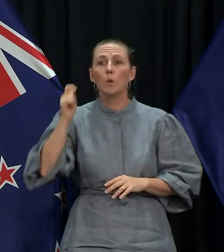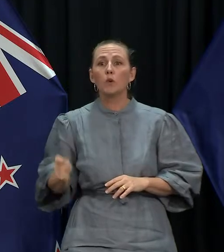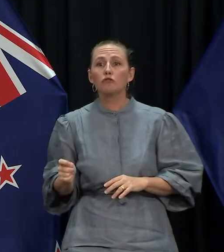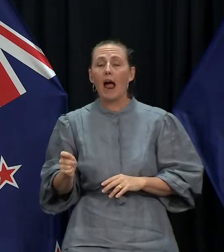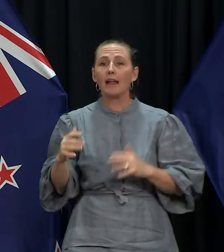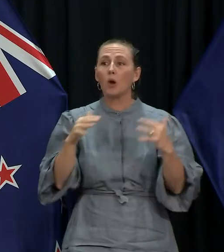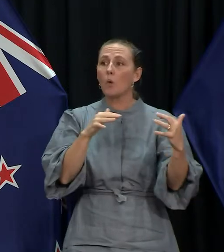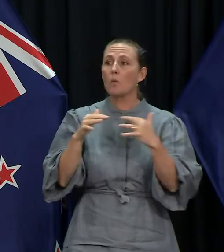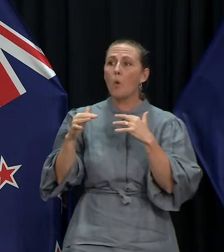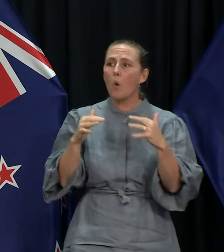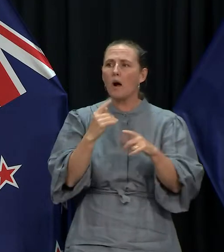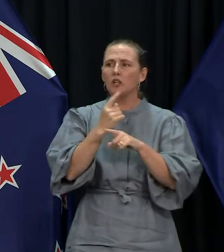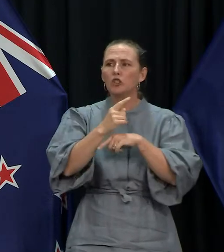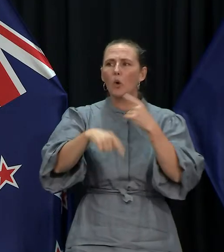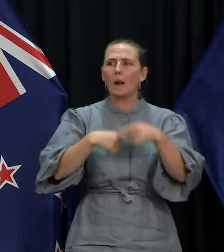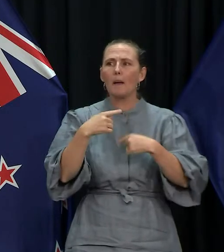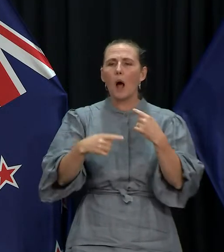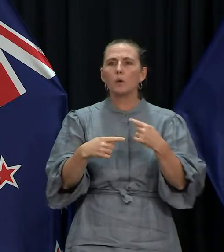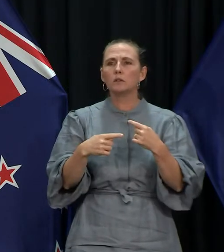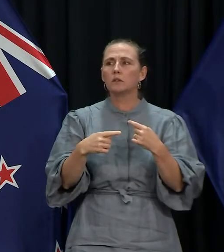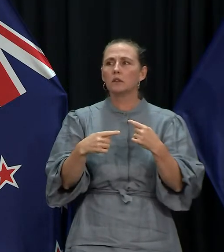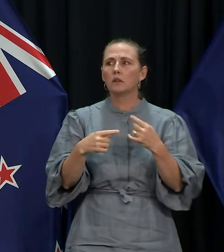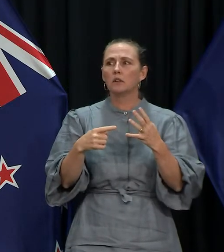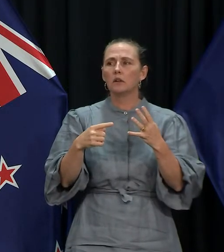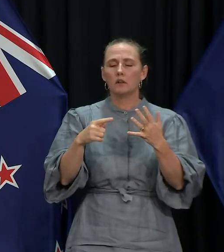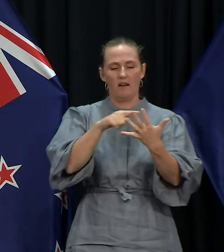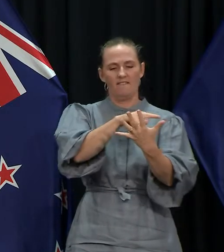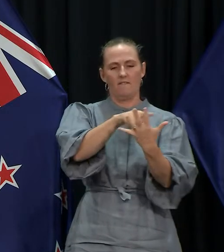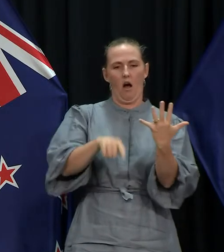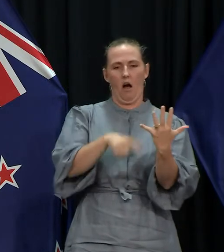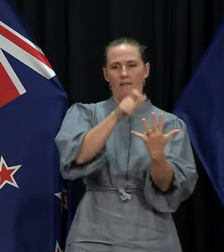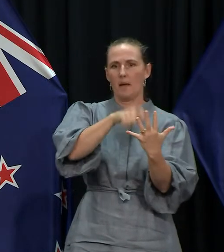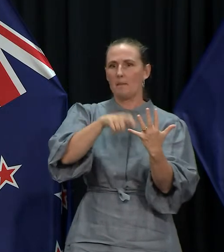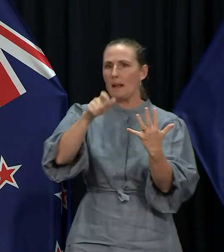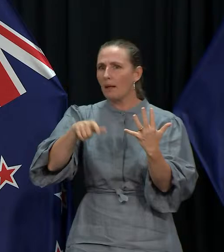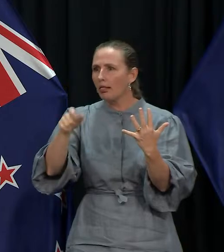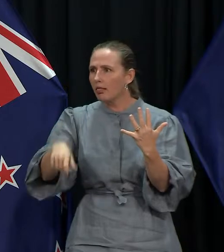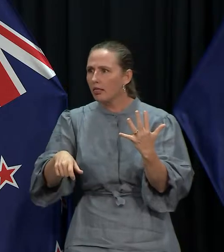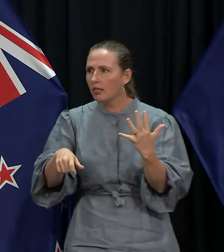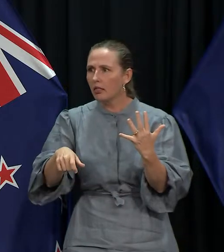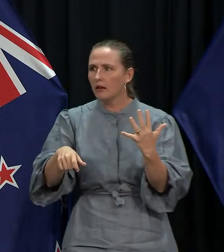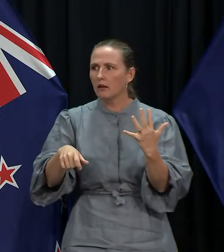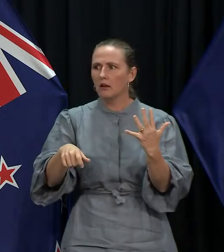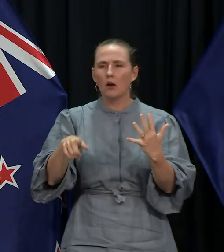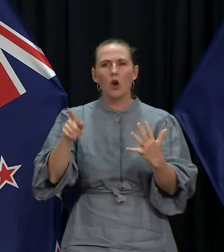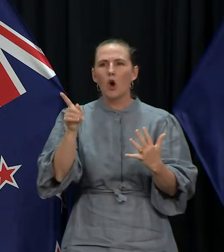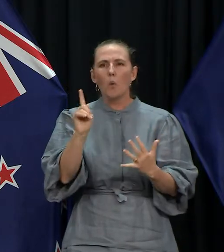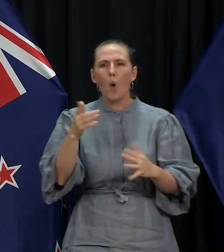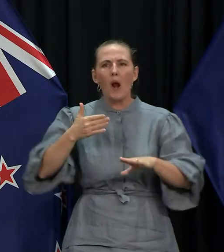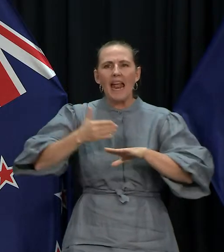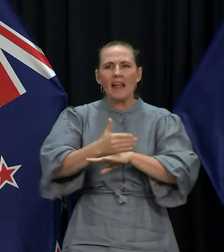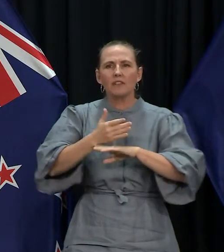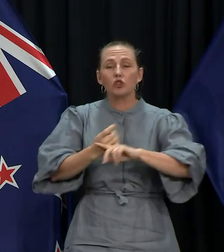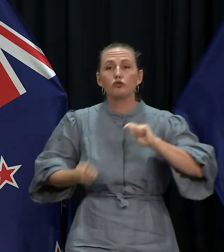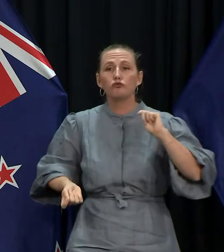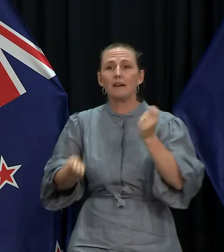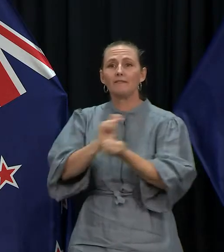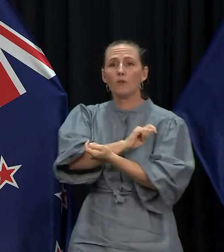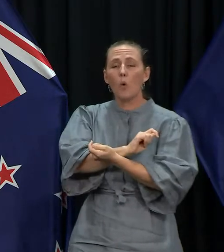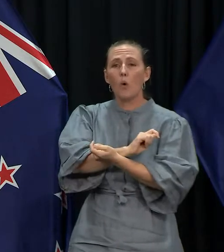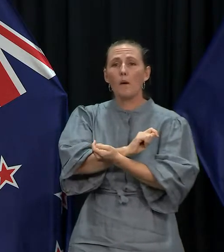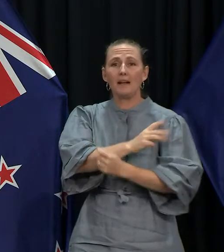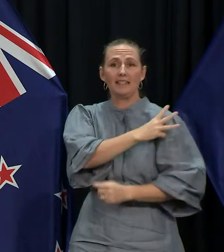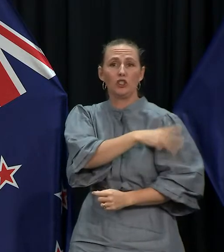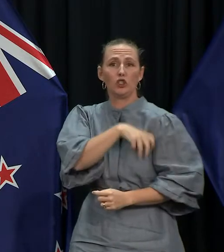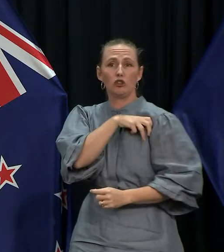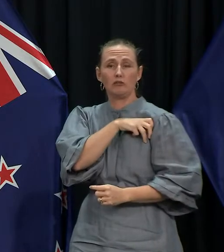Council's fitness for purpose? It's got five permanent members, one of them has launched this war of aggression. I mean, what efforts to reform the Security Council would New Zealand